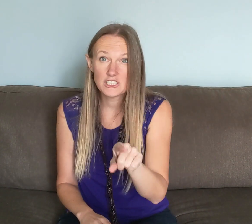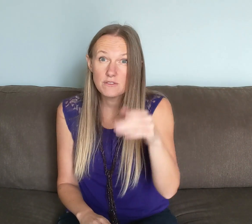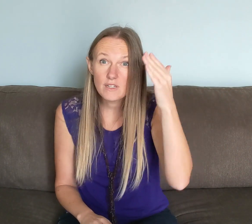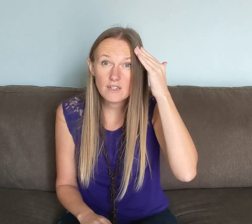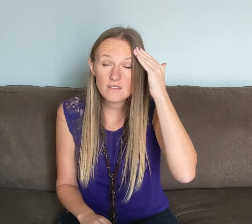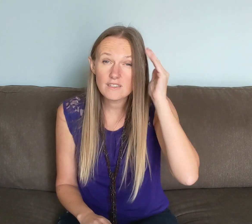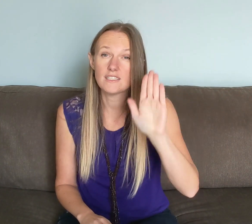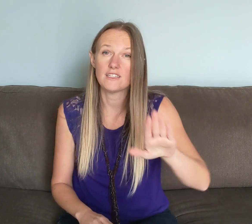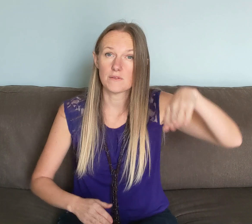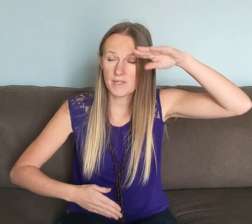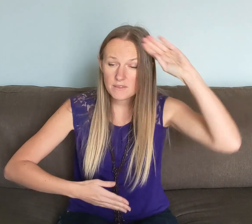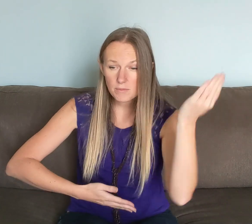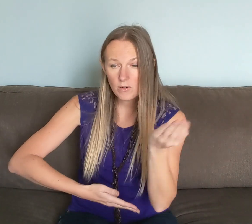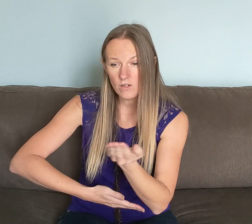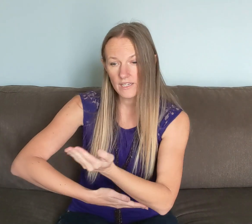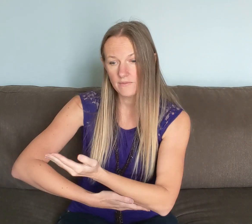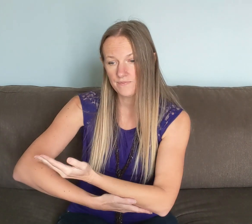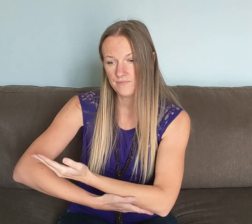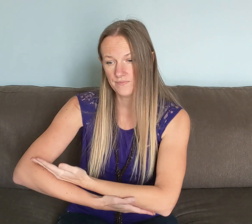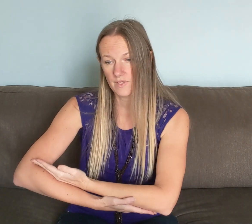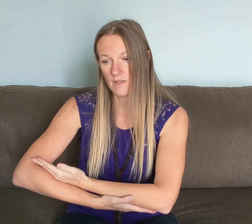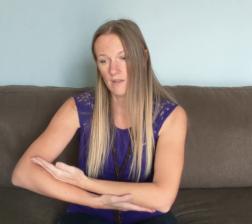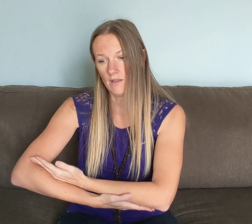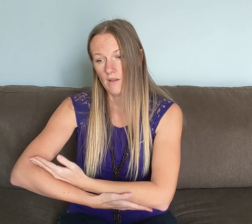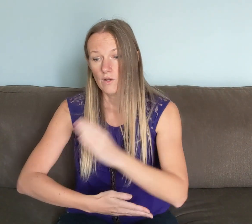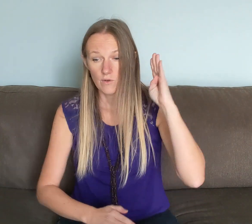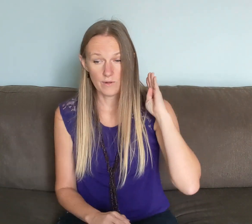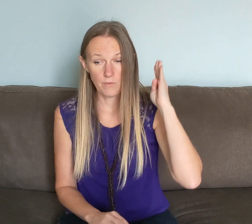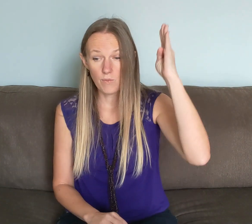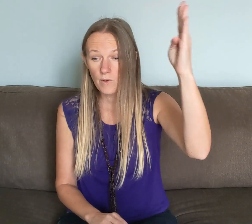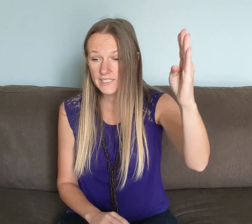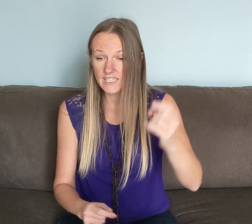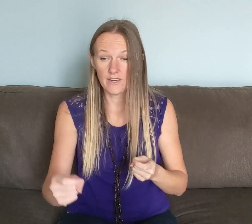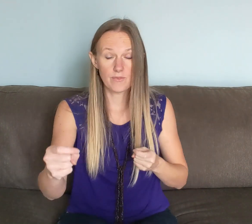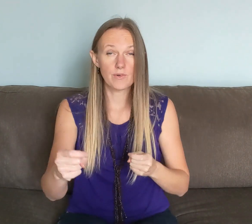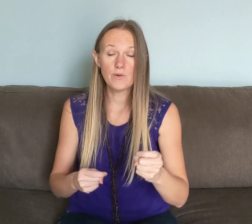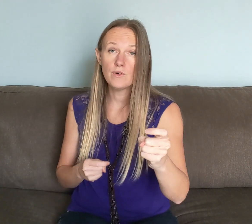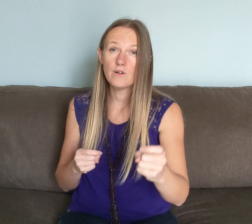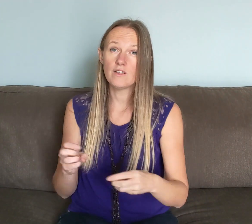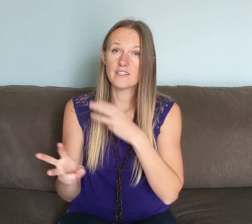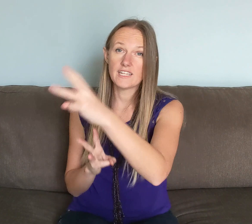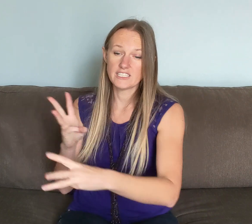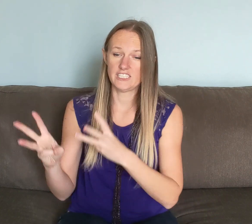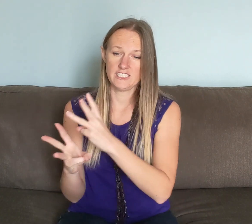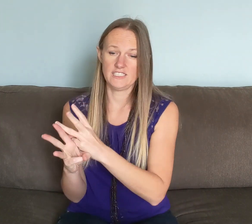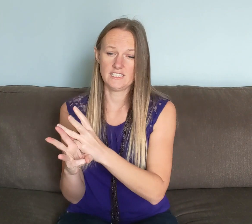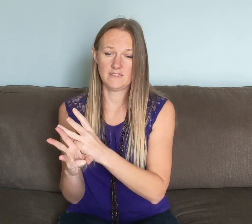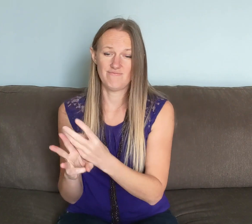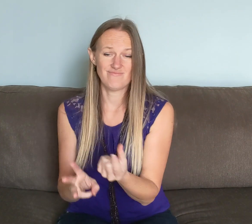you know that your baby boy would one day rule the nations?